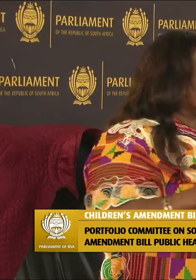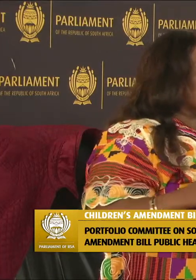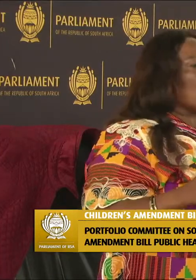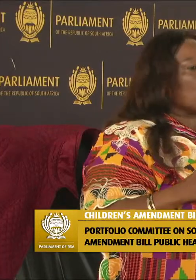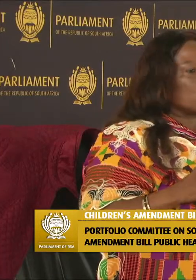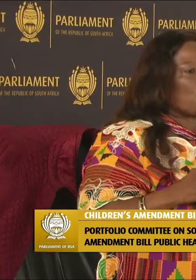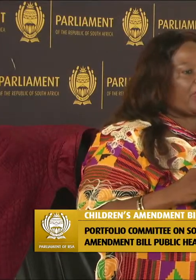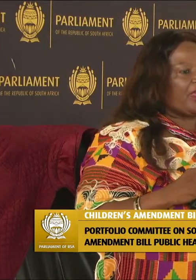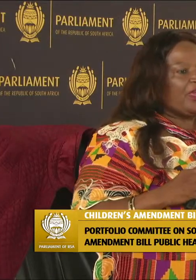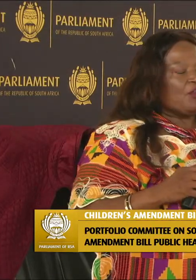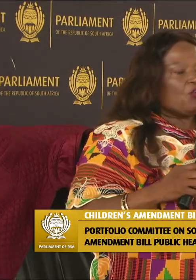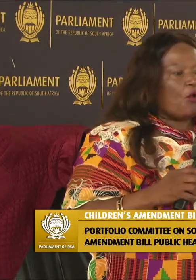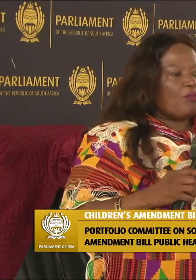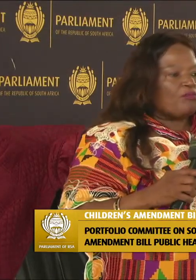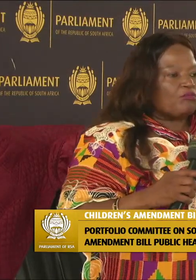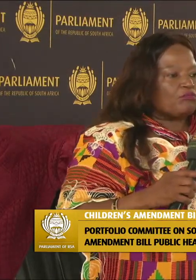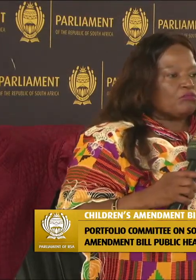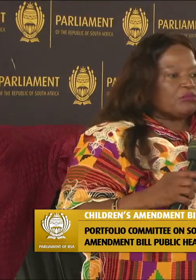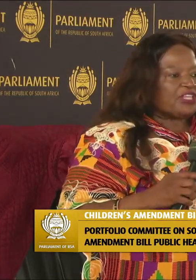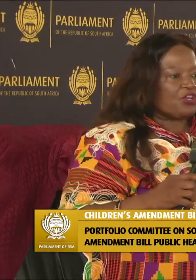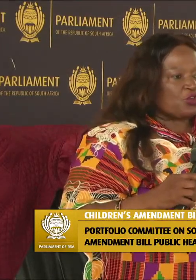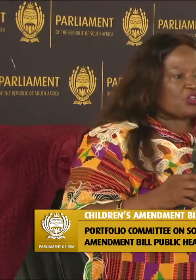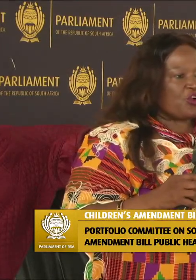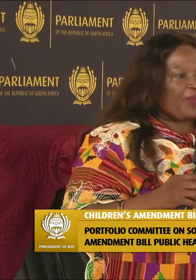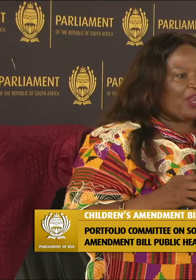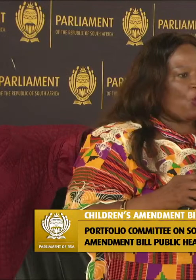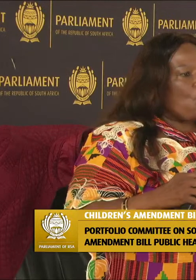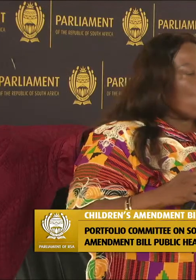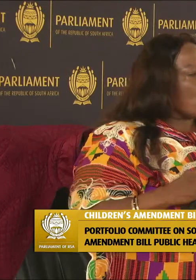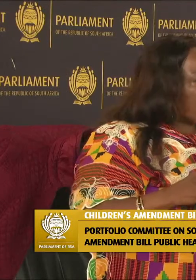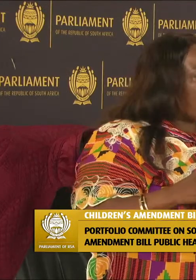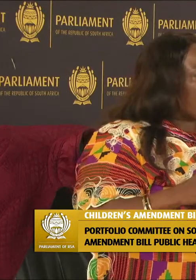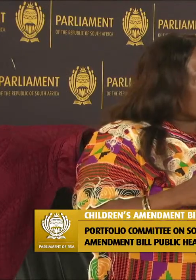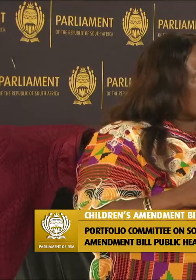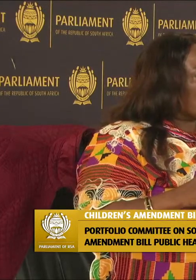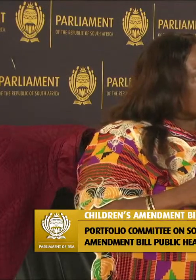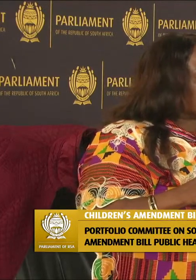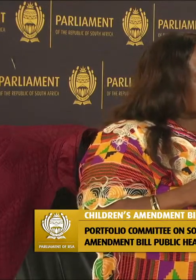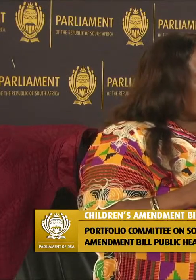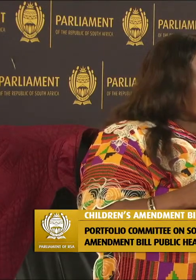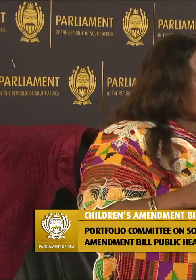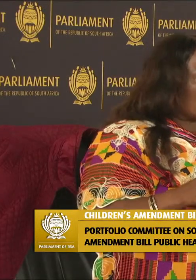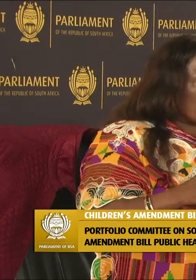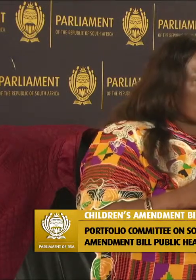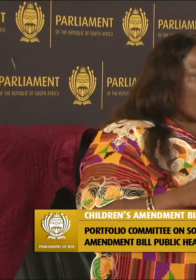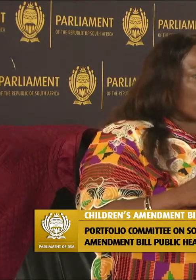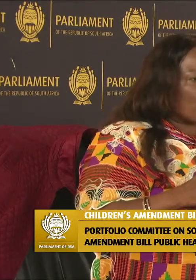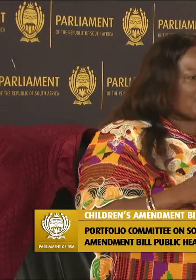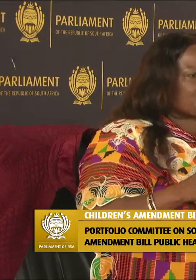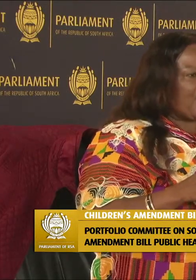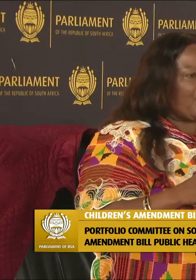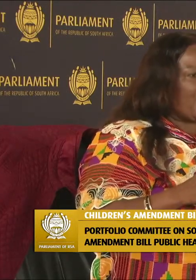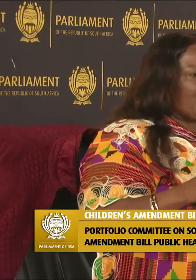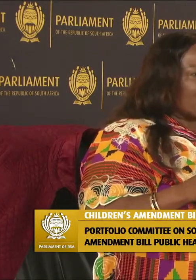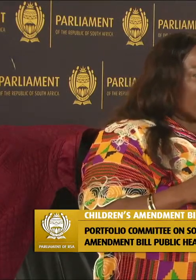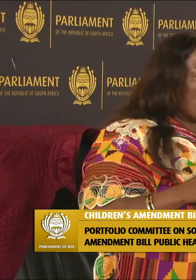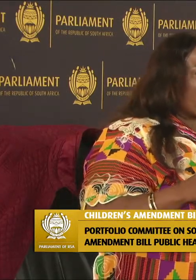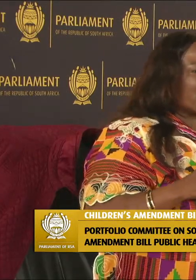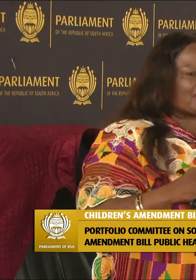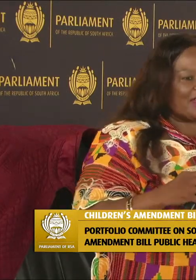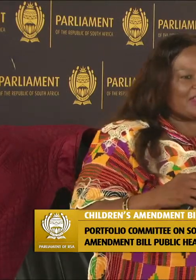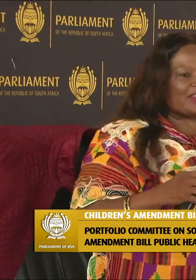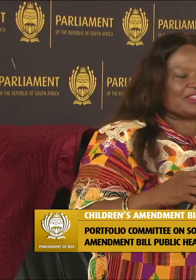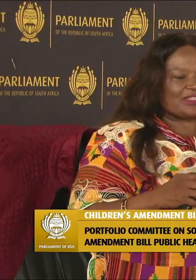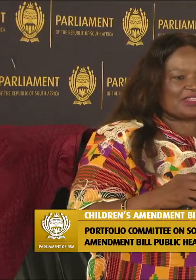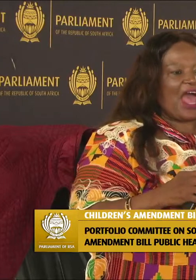kwamasipala. Yiloo nto ke lo mthetho sihlomelo unayo indawo ekhuluma ngomasipala